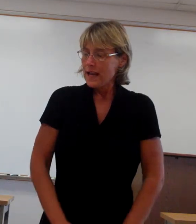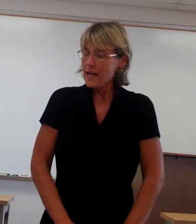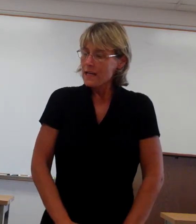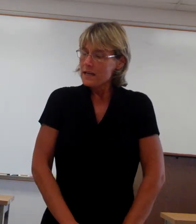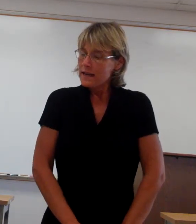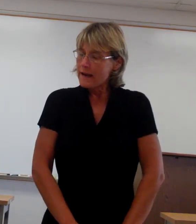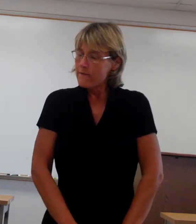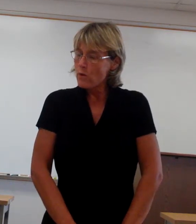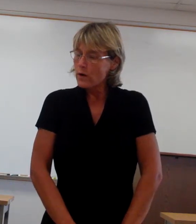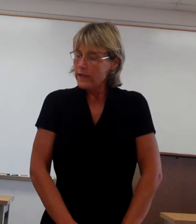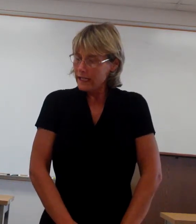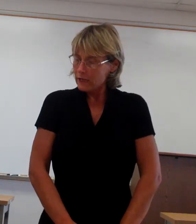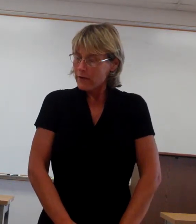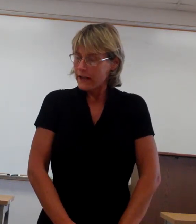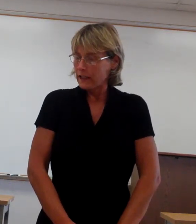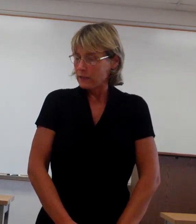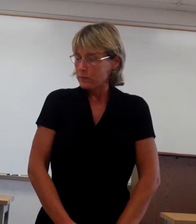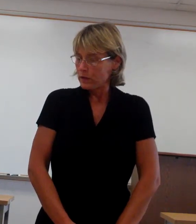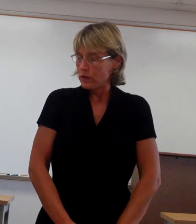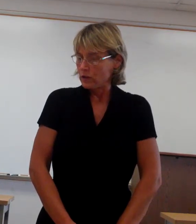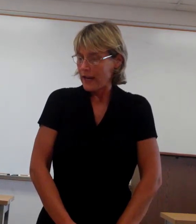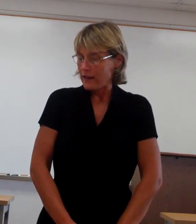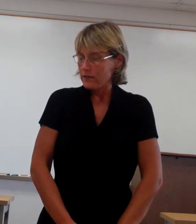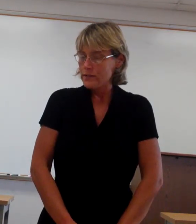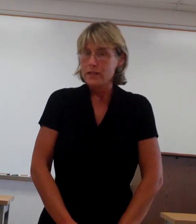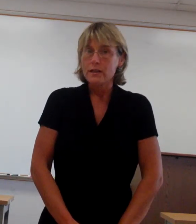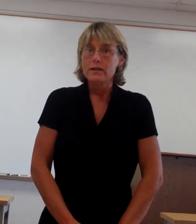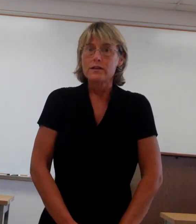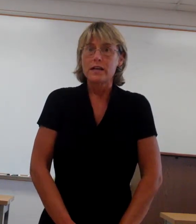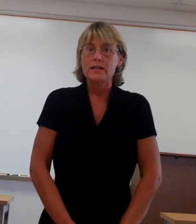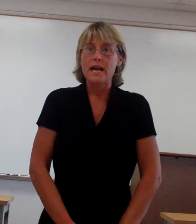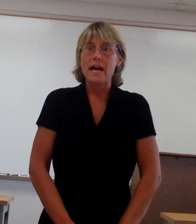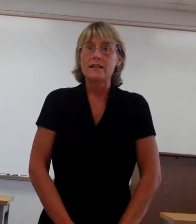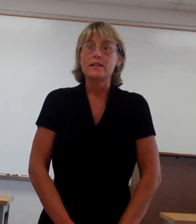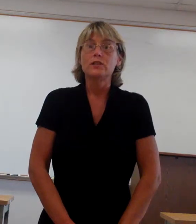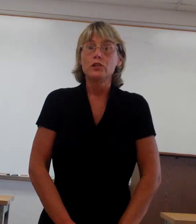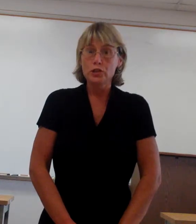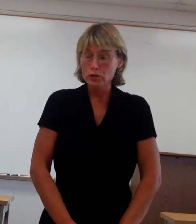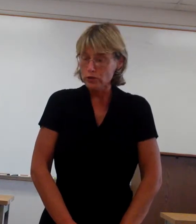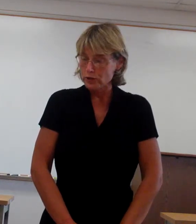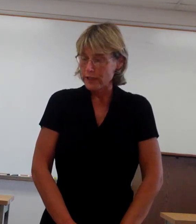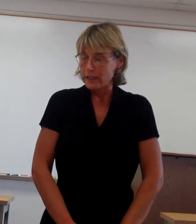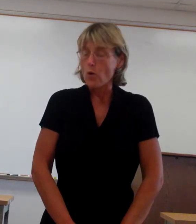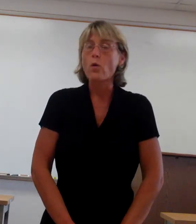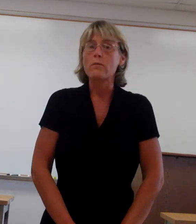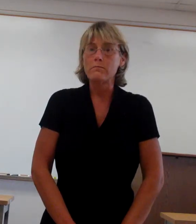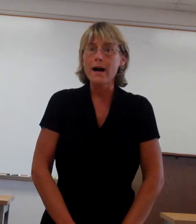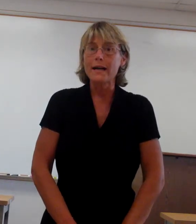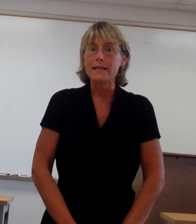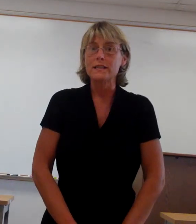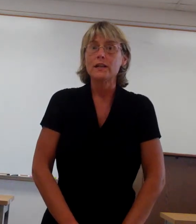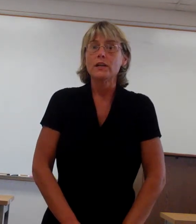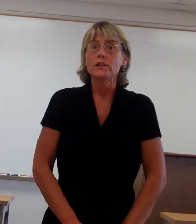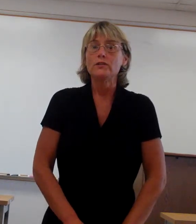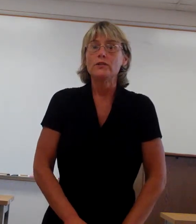Okay, now for irregular plural nouns such as children or mice, you do